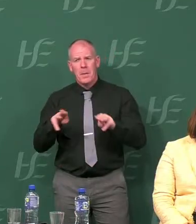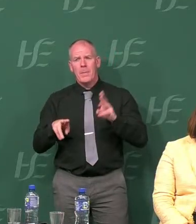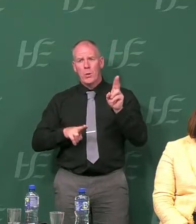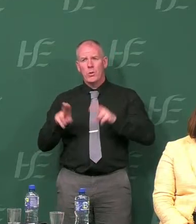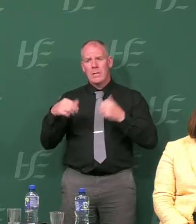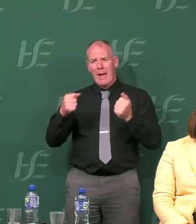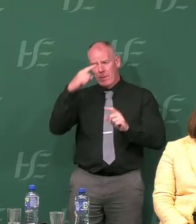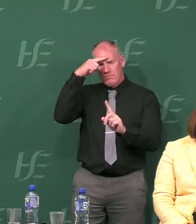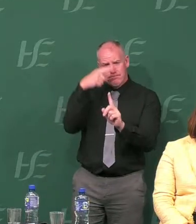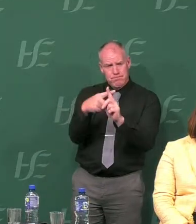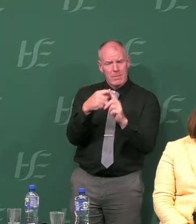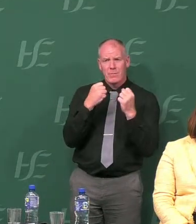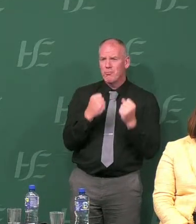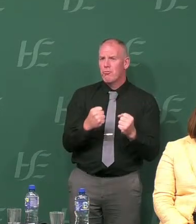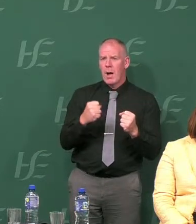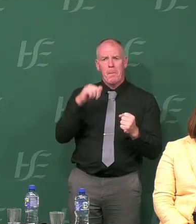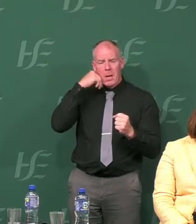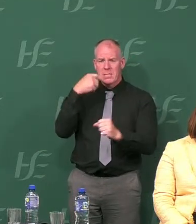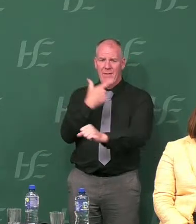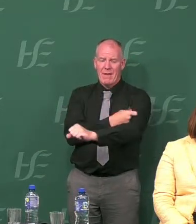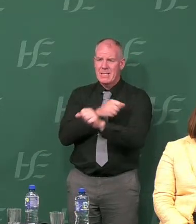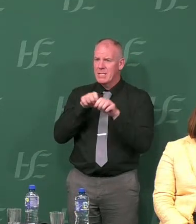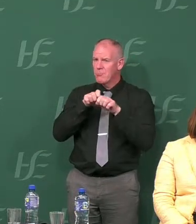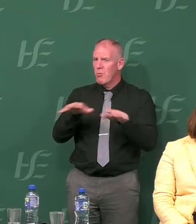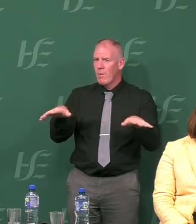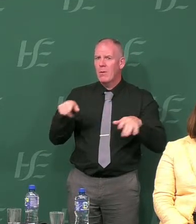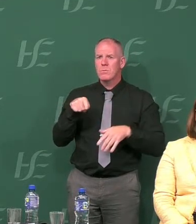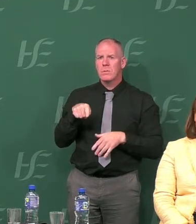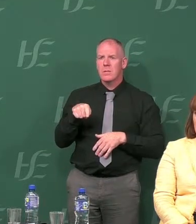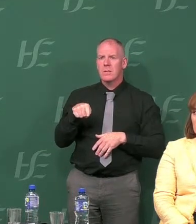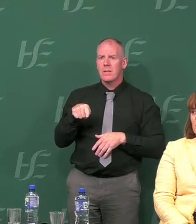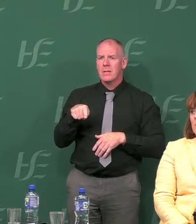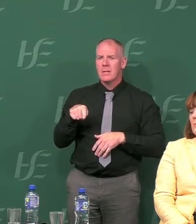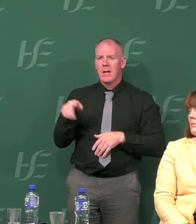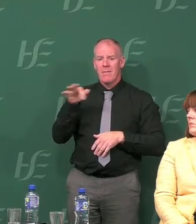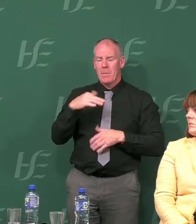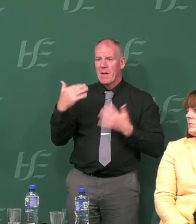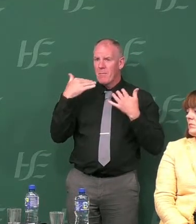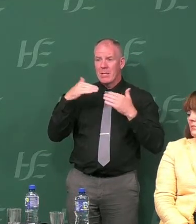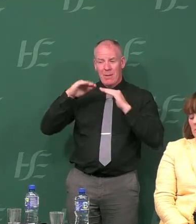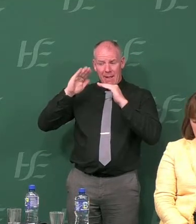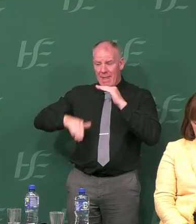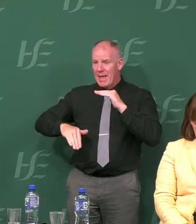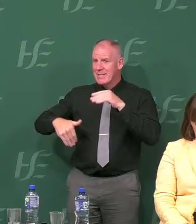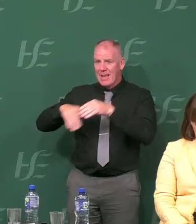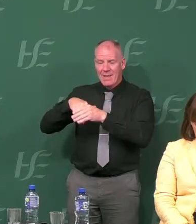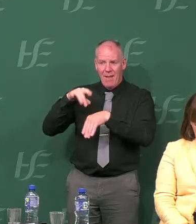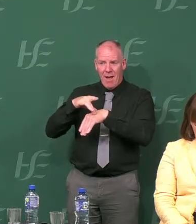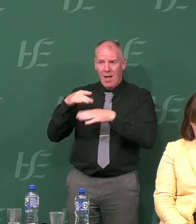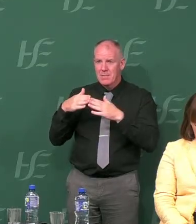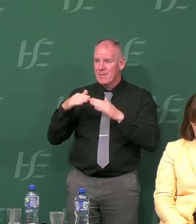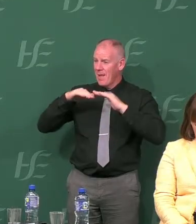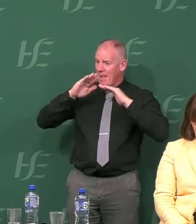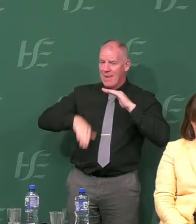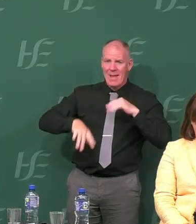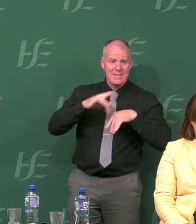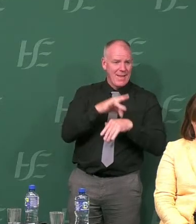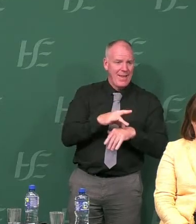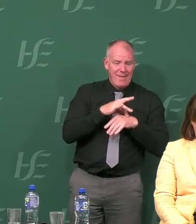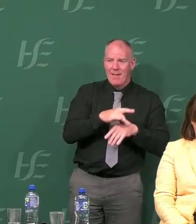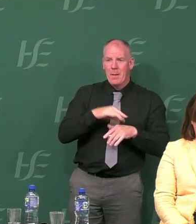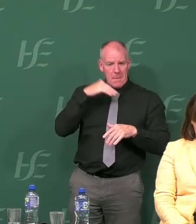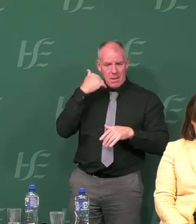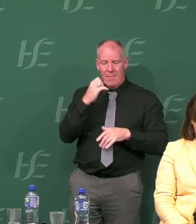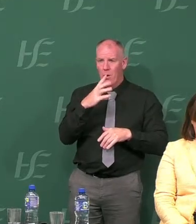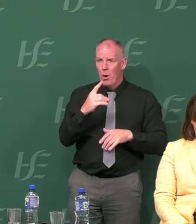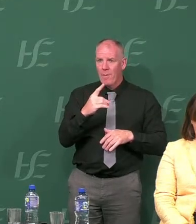vaccination programme. It's really proven great benefits, and as we've demonstrated here today, reducing illness, hospitalisation. Secondly, the cases